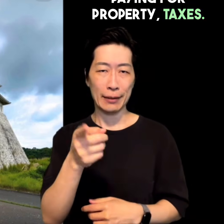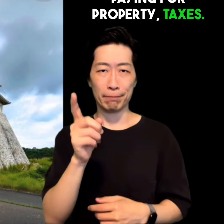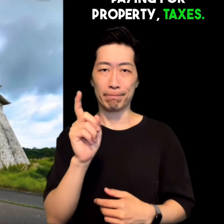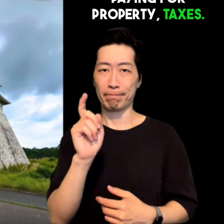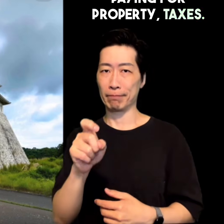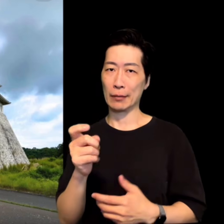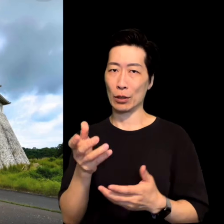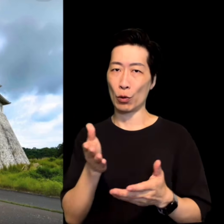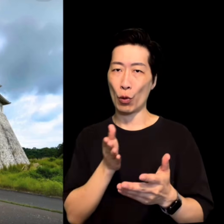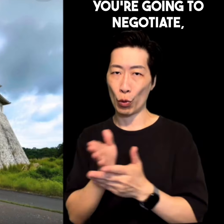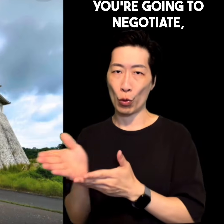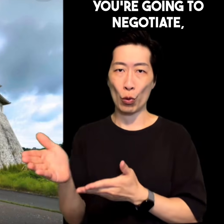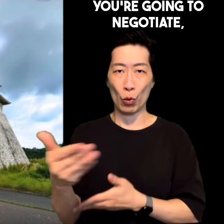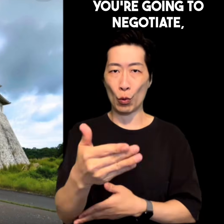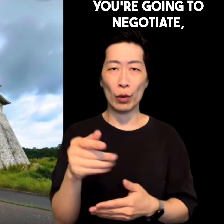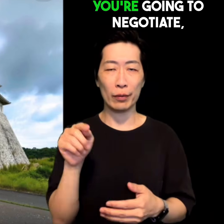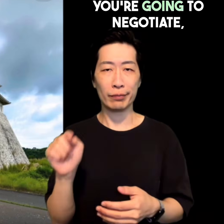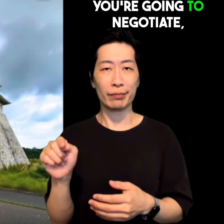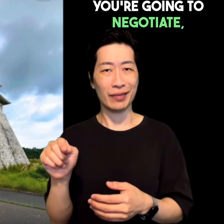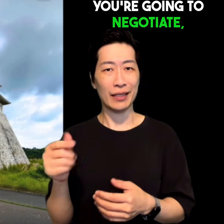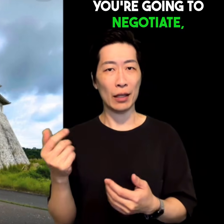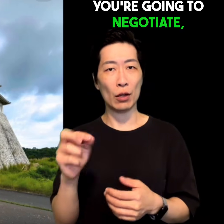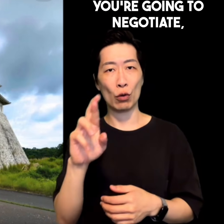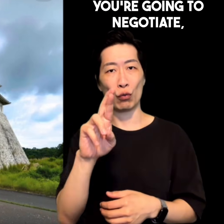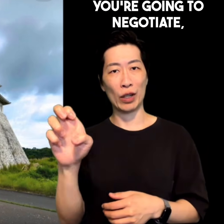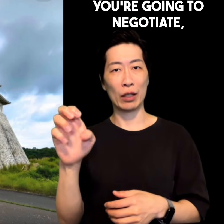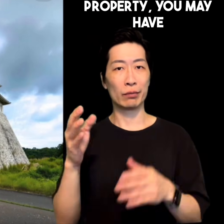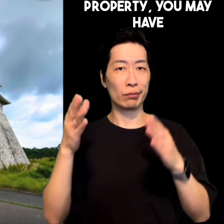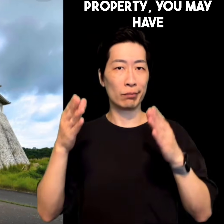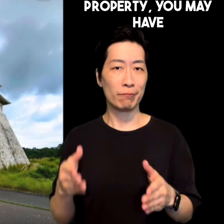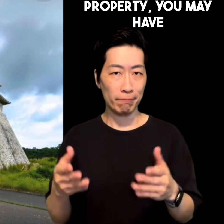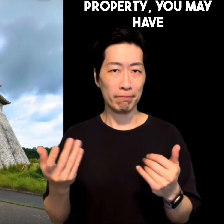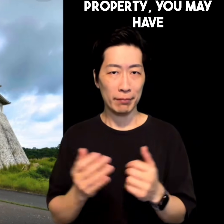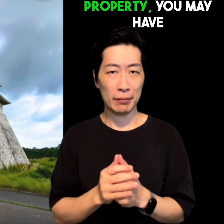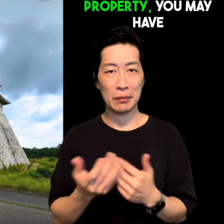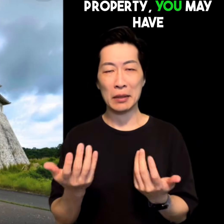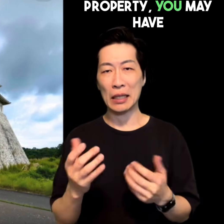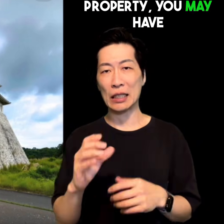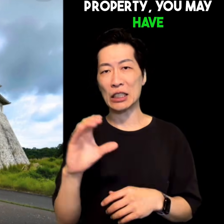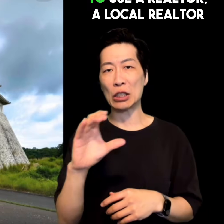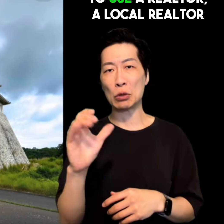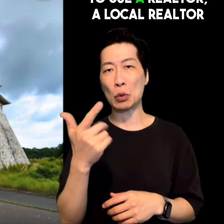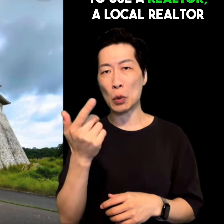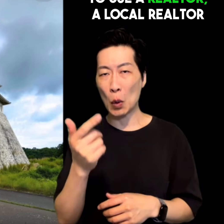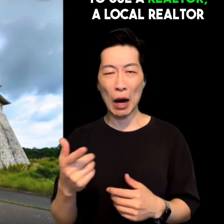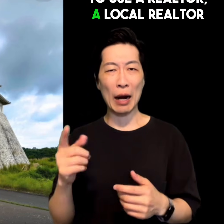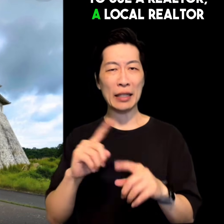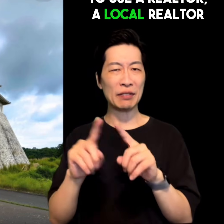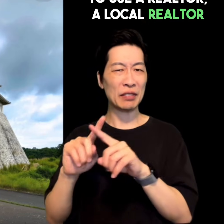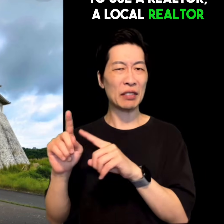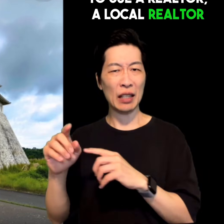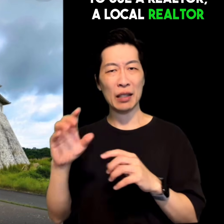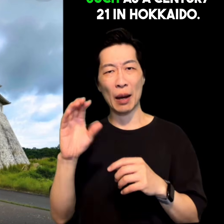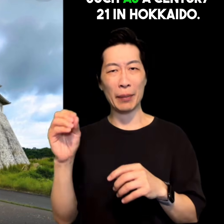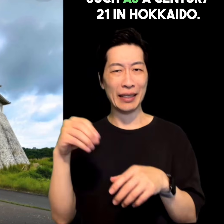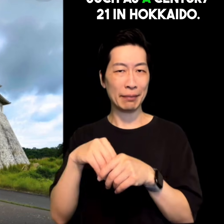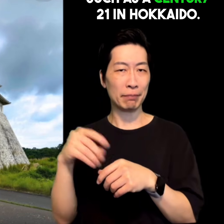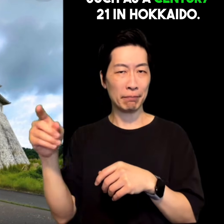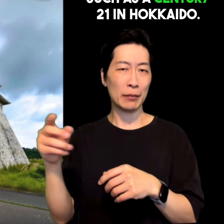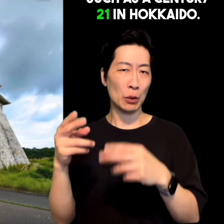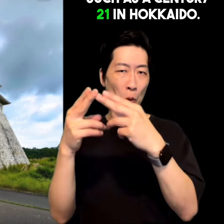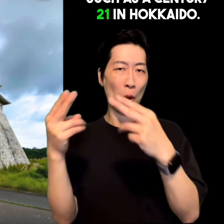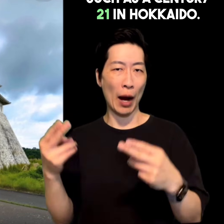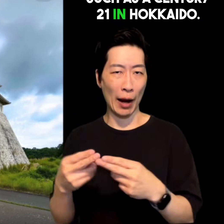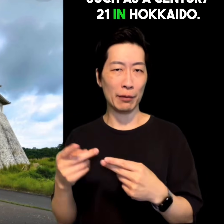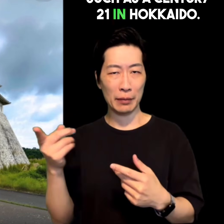property taxes. And of course, if you're going to negotiate on purchasing a property, you may have to use a realtor, a local realtor, such as a